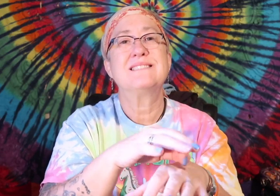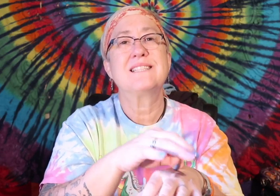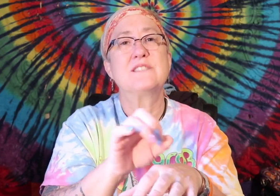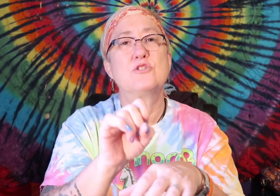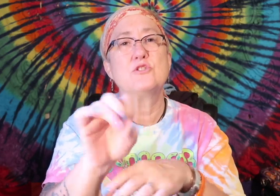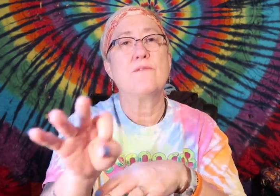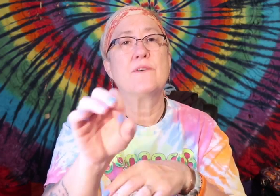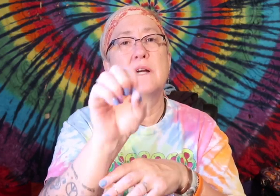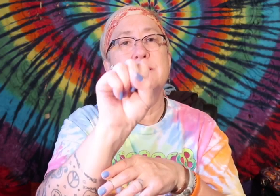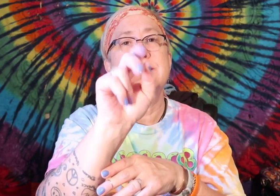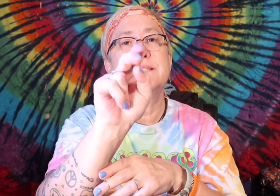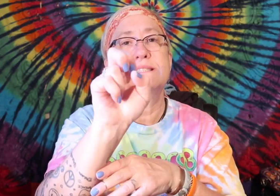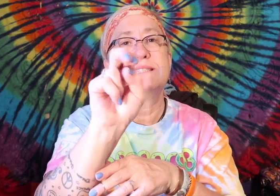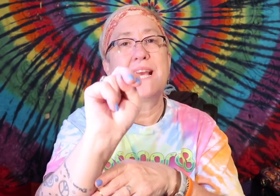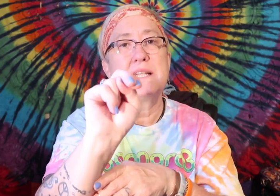And he peeled off some skin.